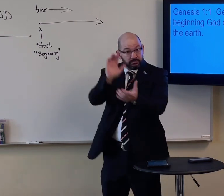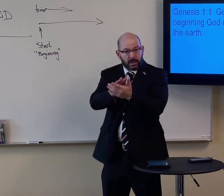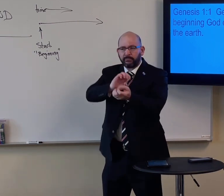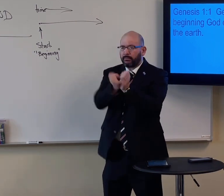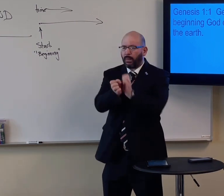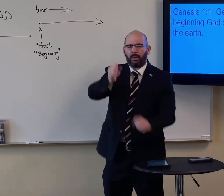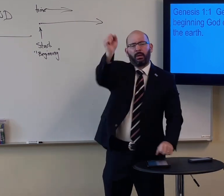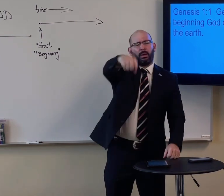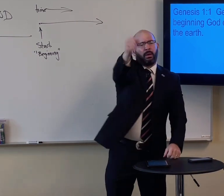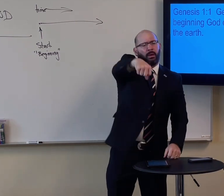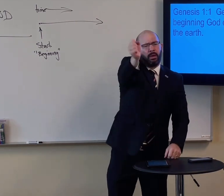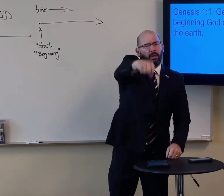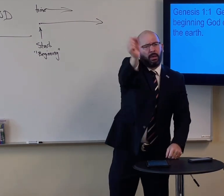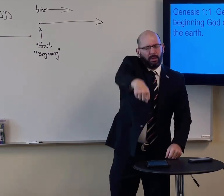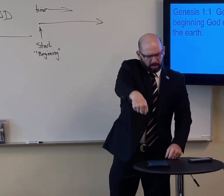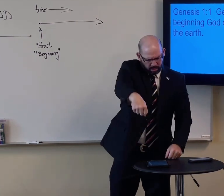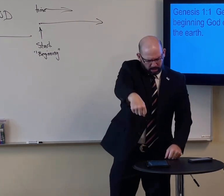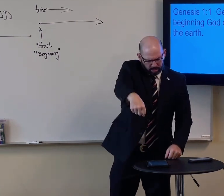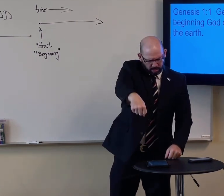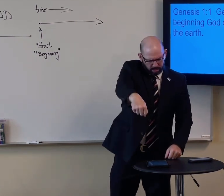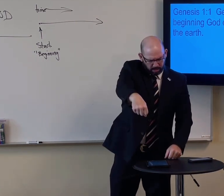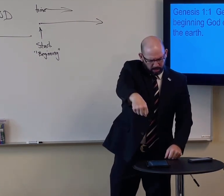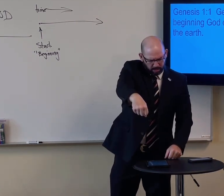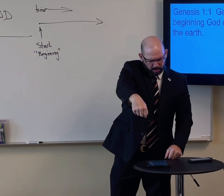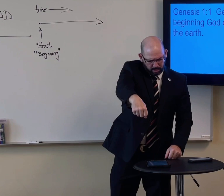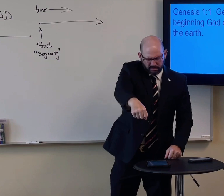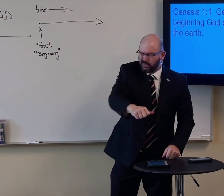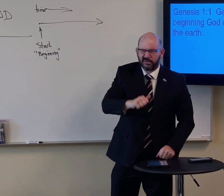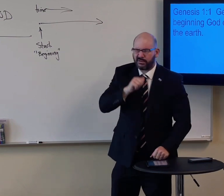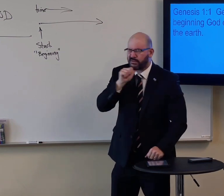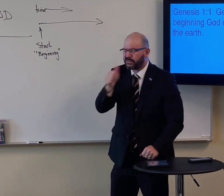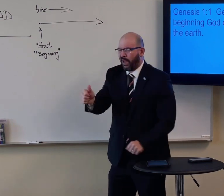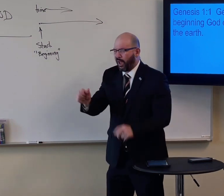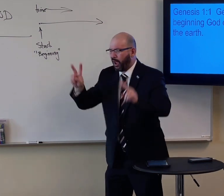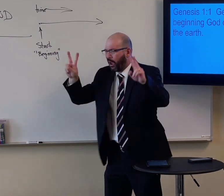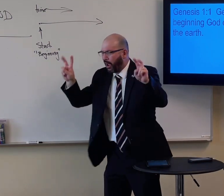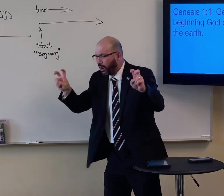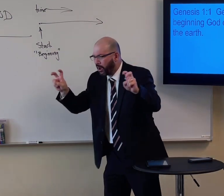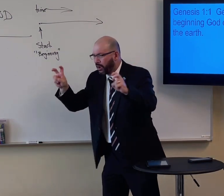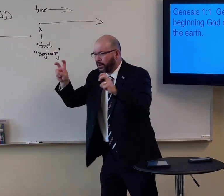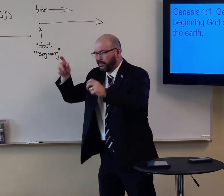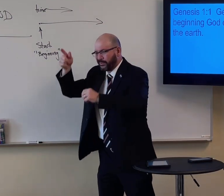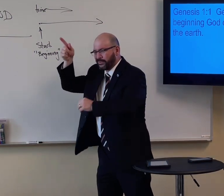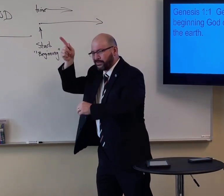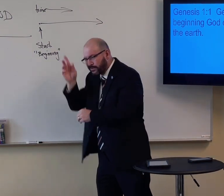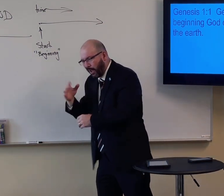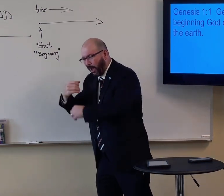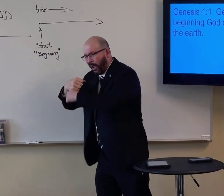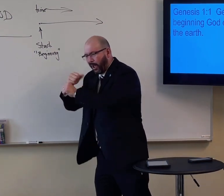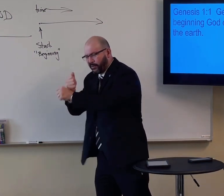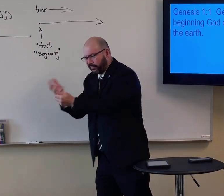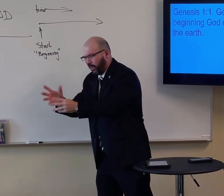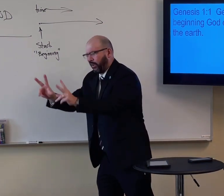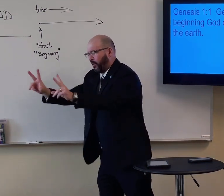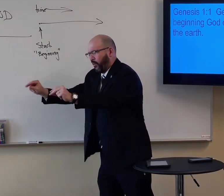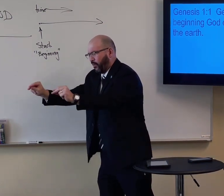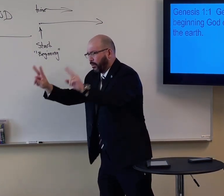Many believe, yeah, evolution, yeah, that explains it all. I don't need God to create the world.